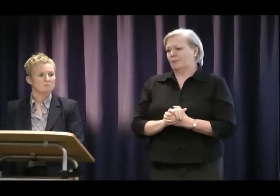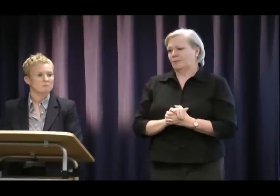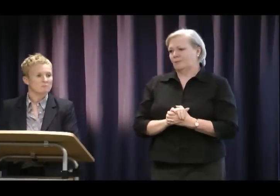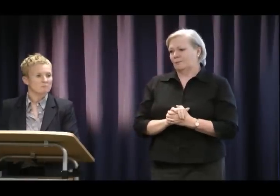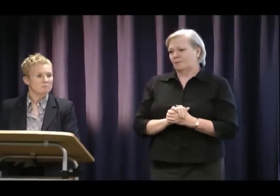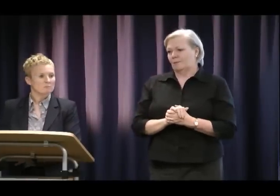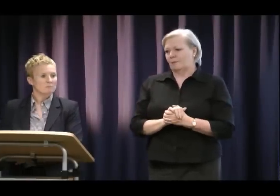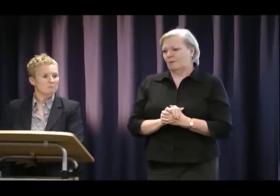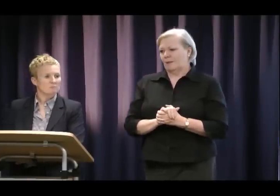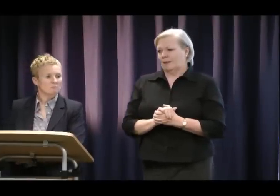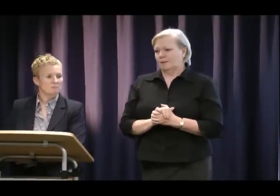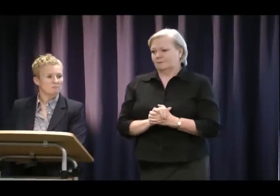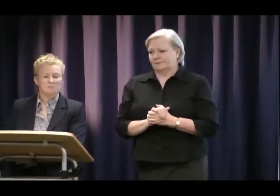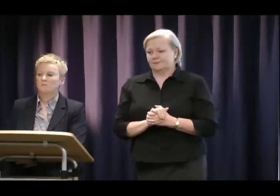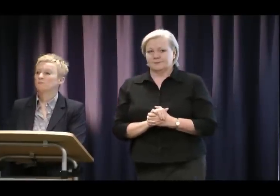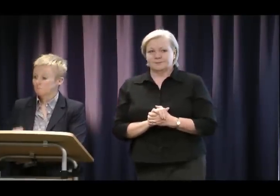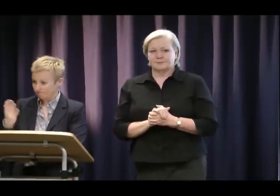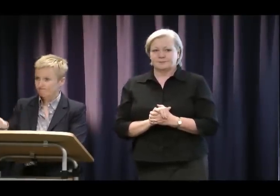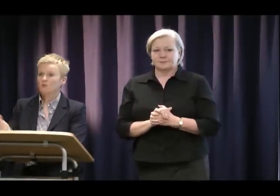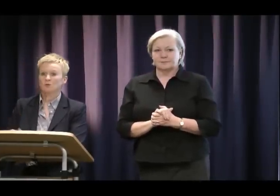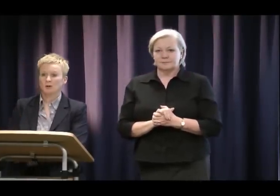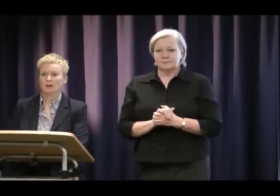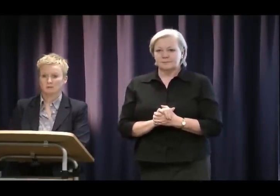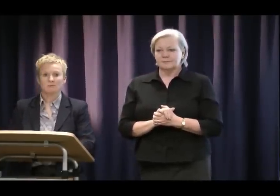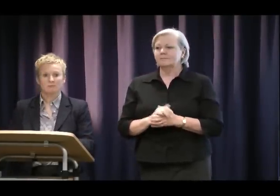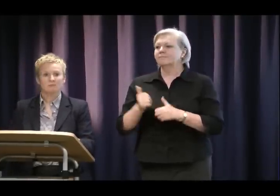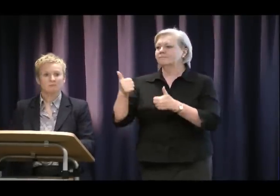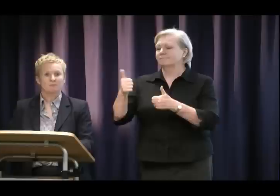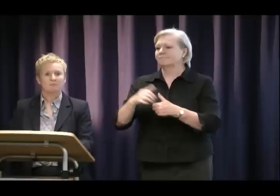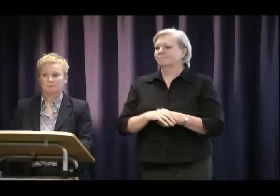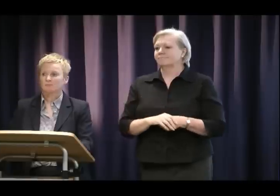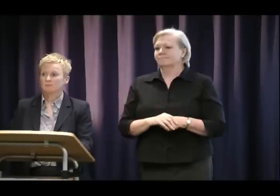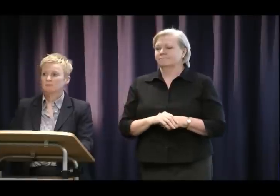And the person wants to remain anonymous.